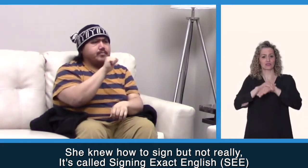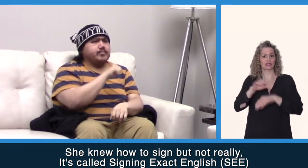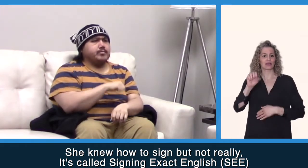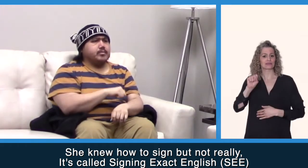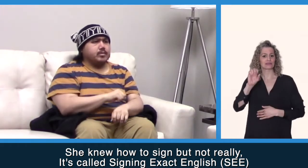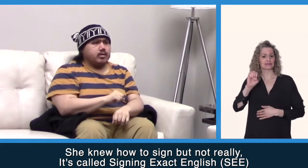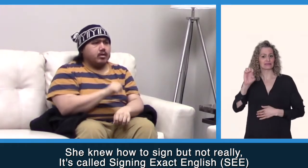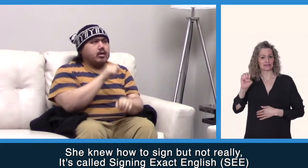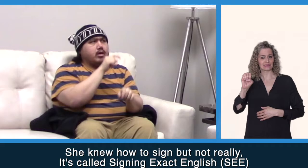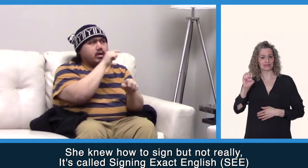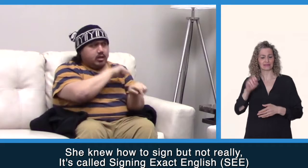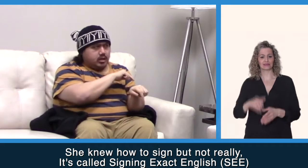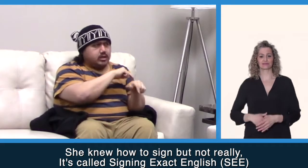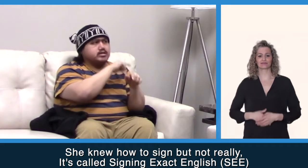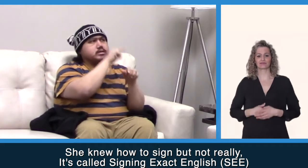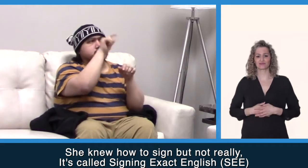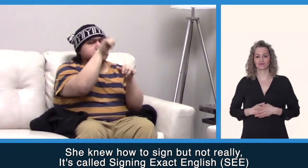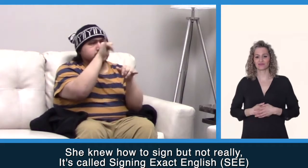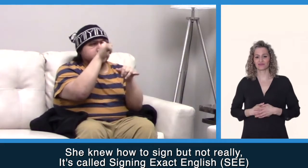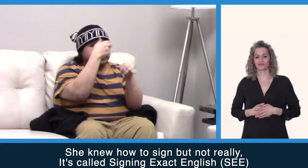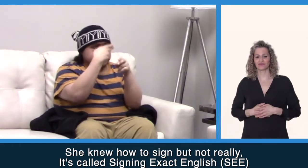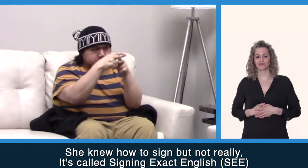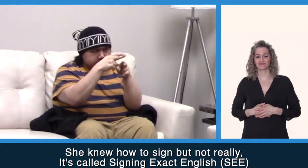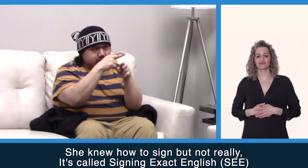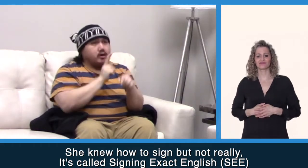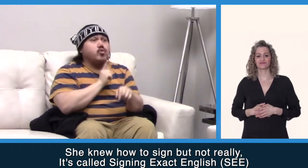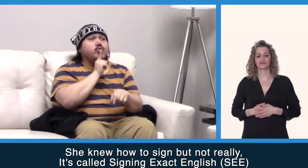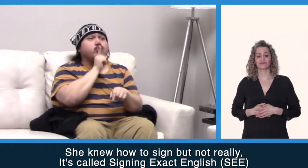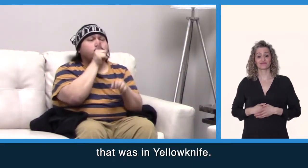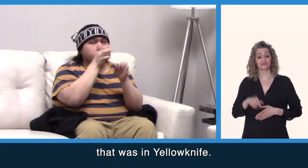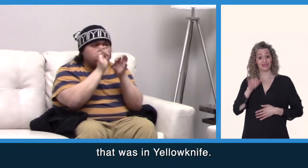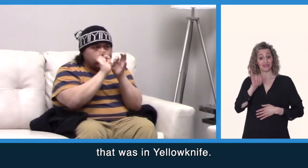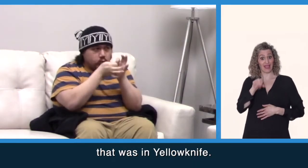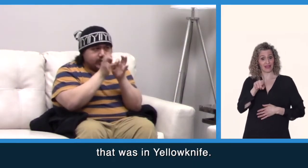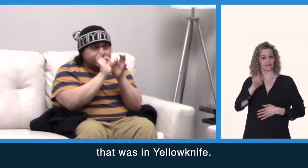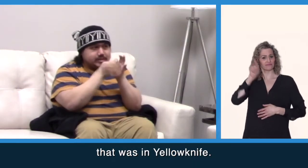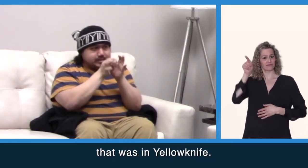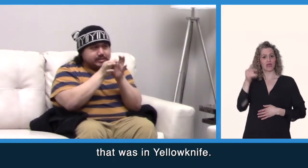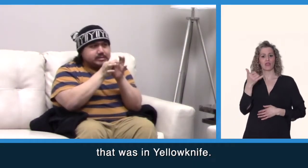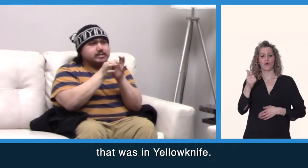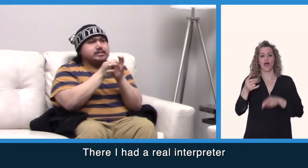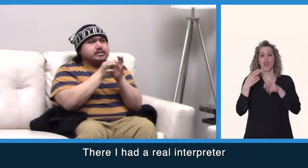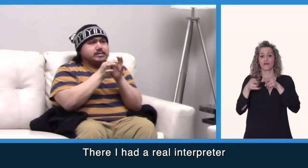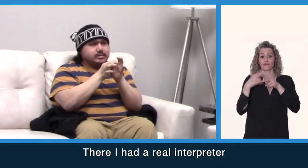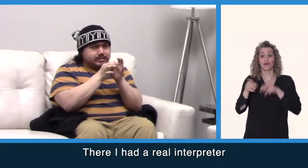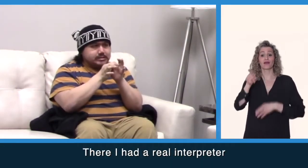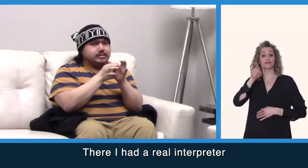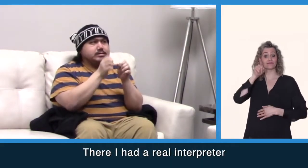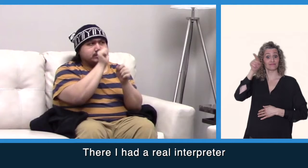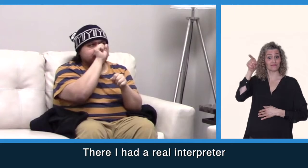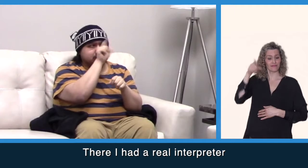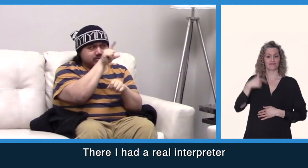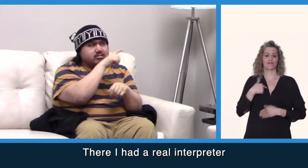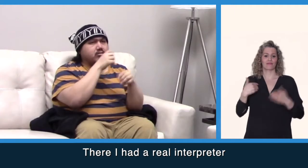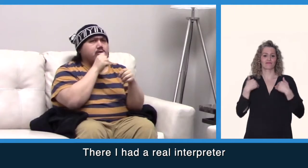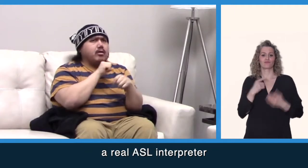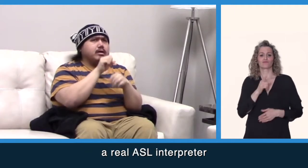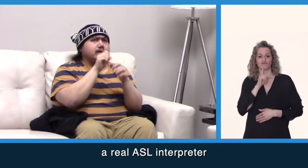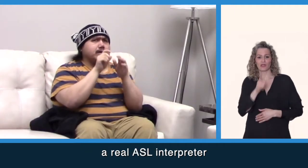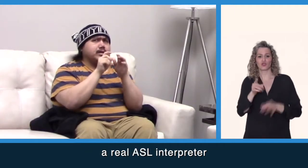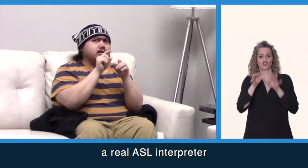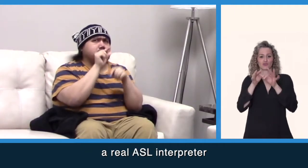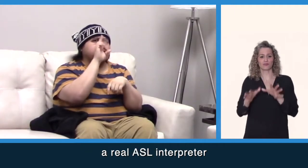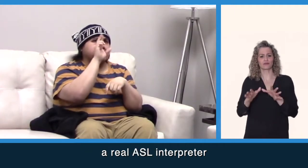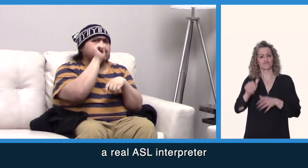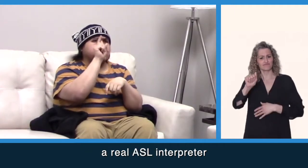SSA or SSE, Signing Exact English. That was in Yellowknife. There I had a real interpreter, a